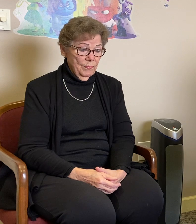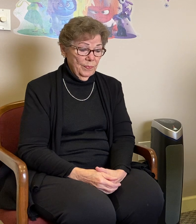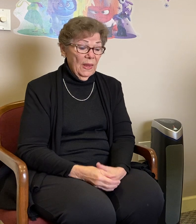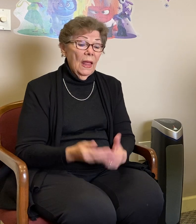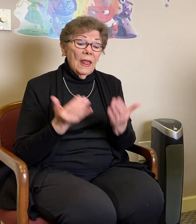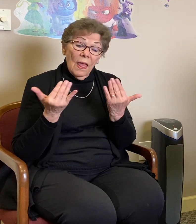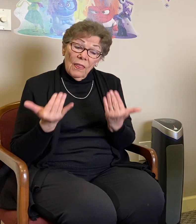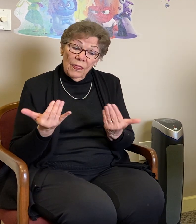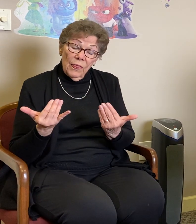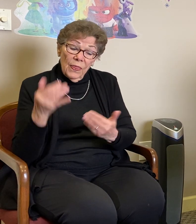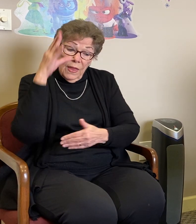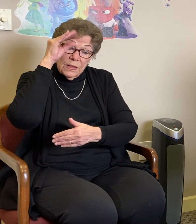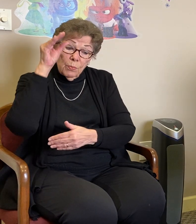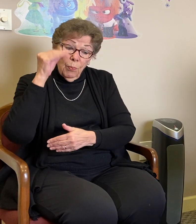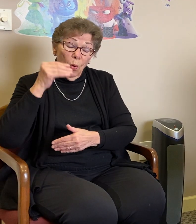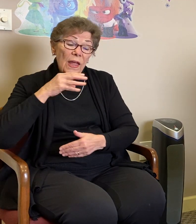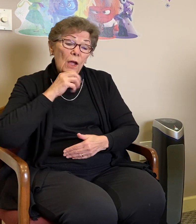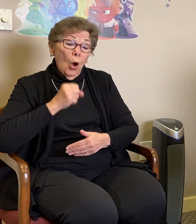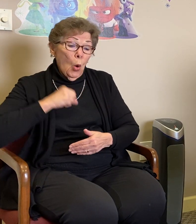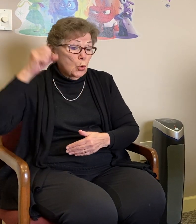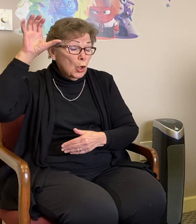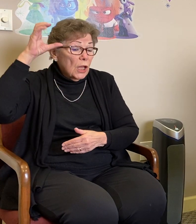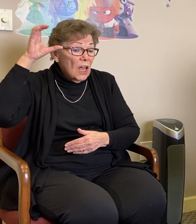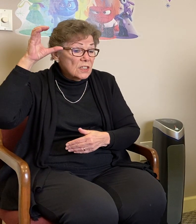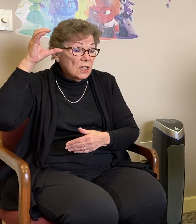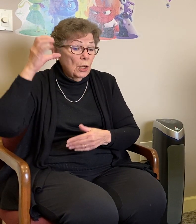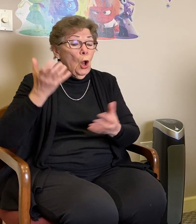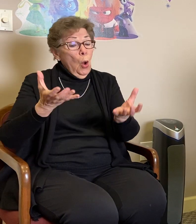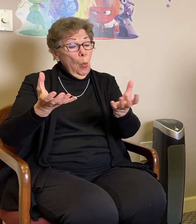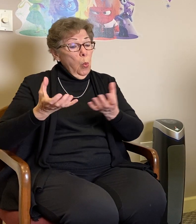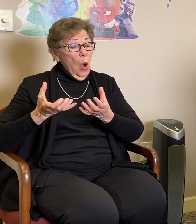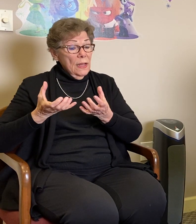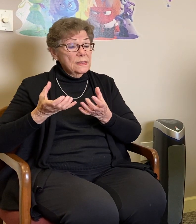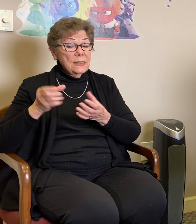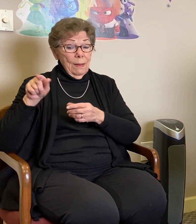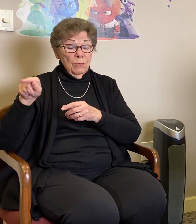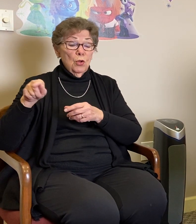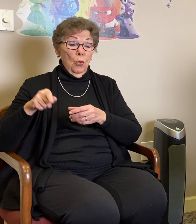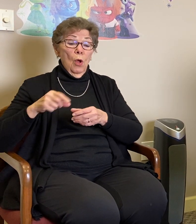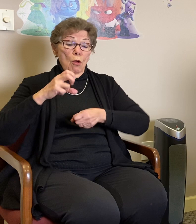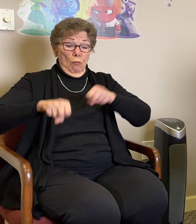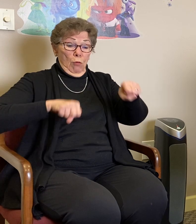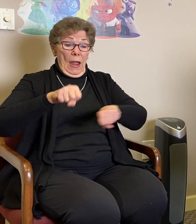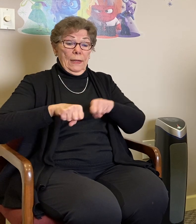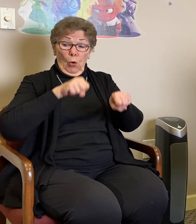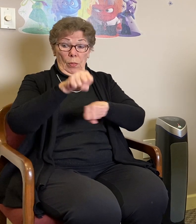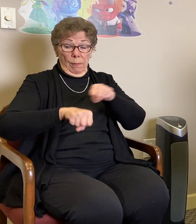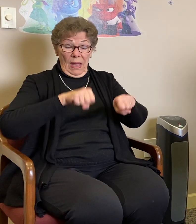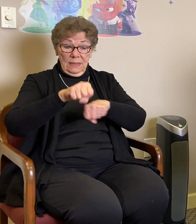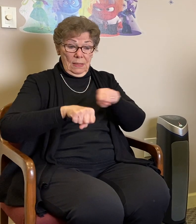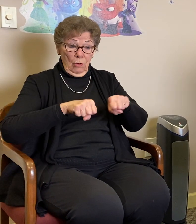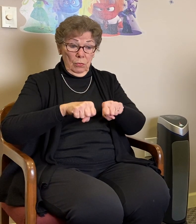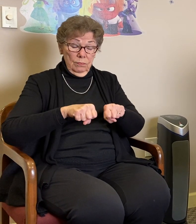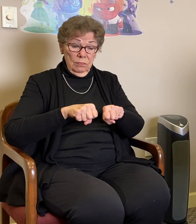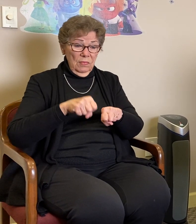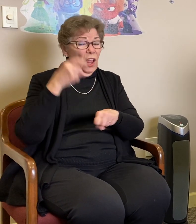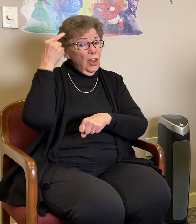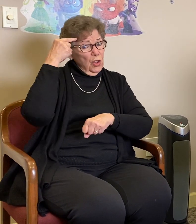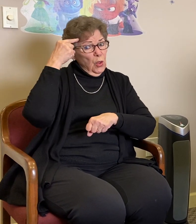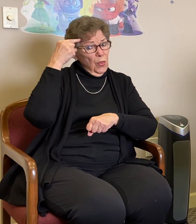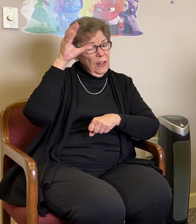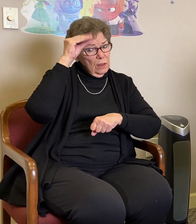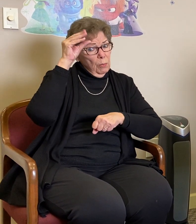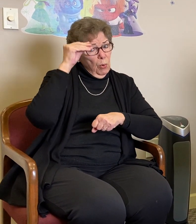This boy's older cousin wants him to ride on his bike with him. Do you think the